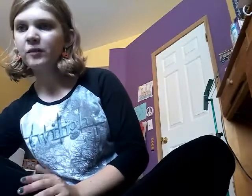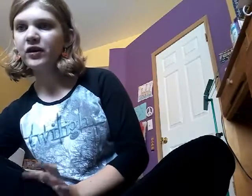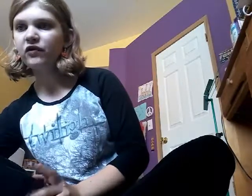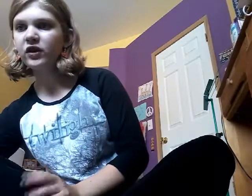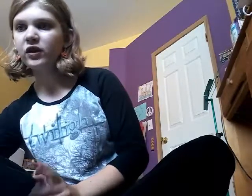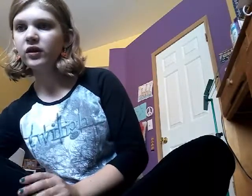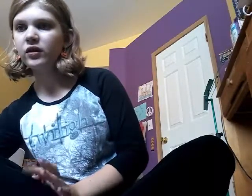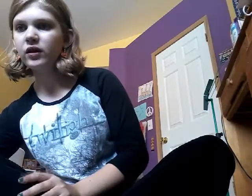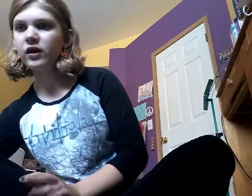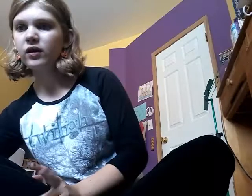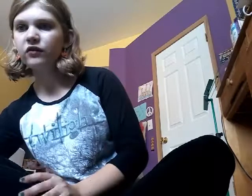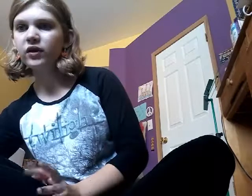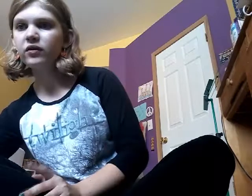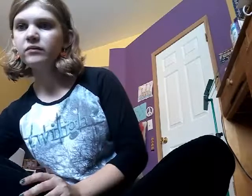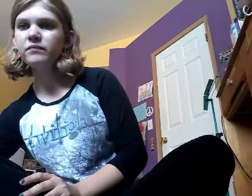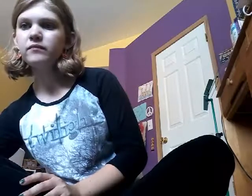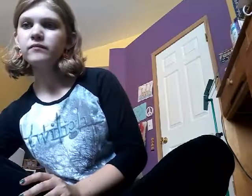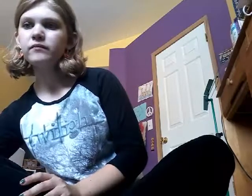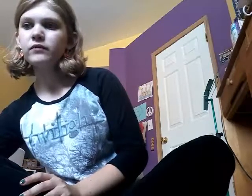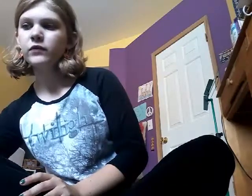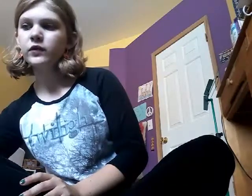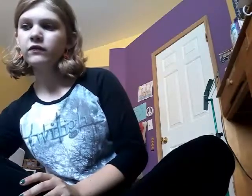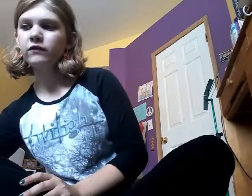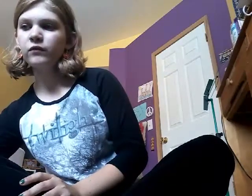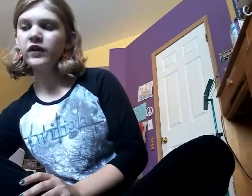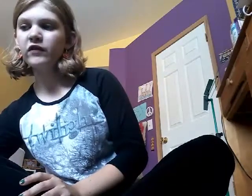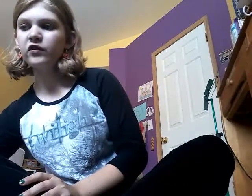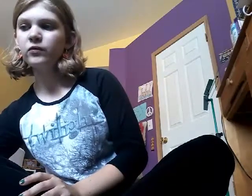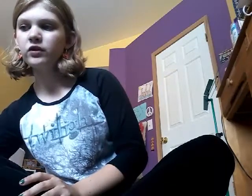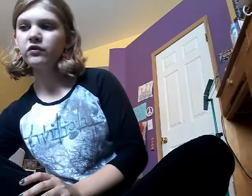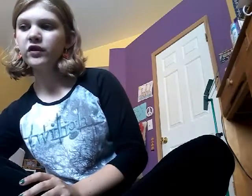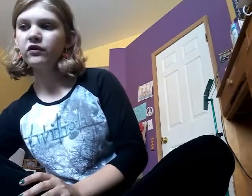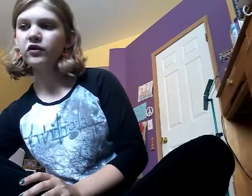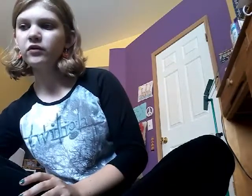a basic ASL, and they have the first 100 cents. So,